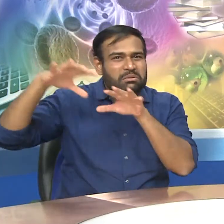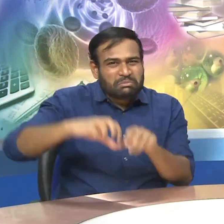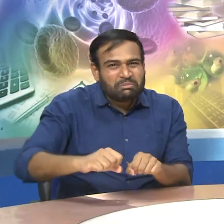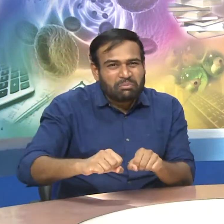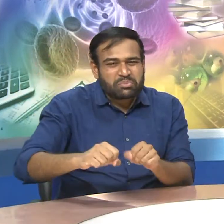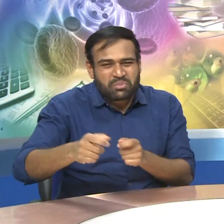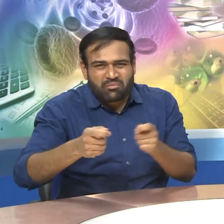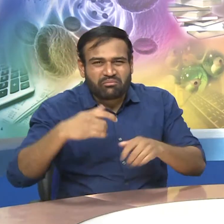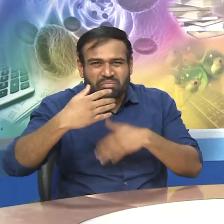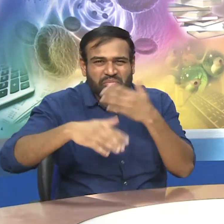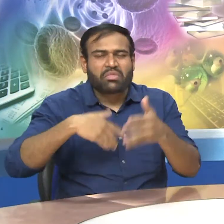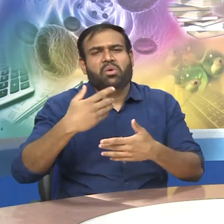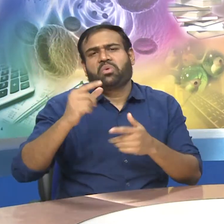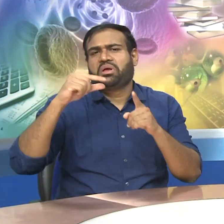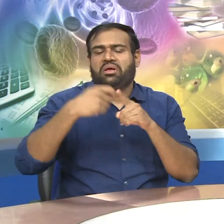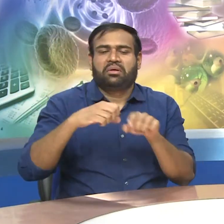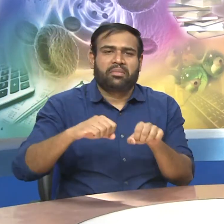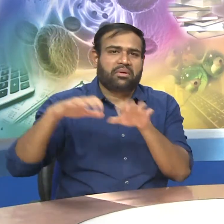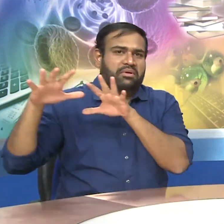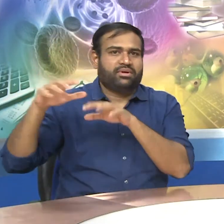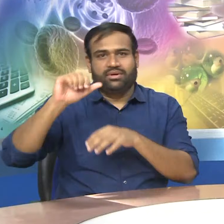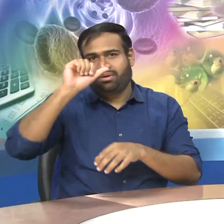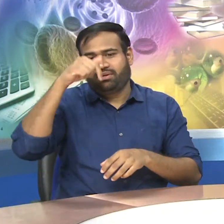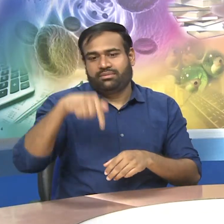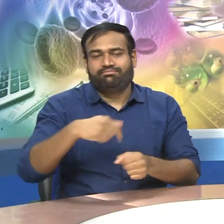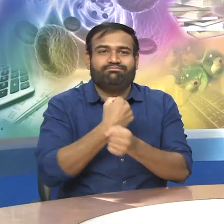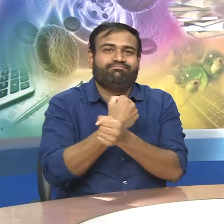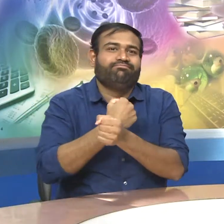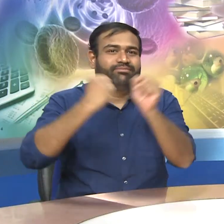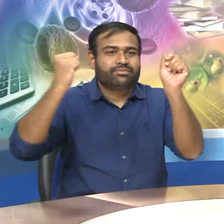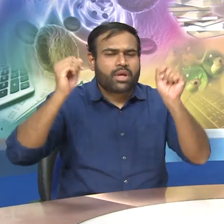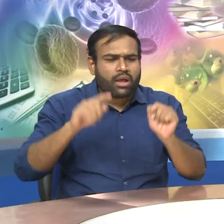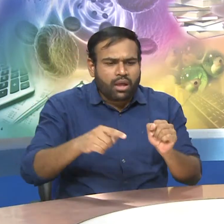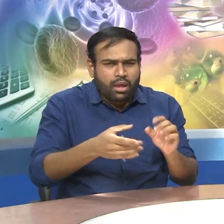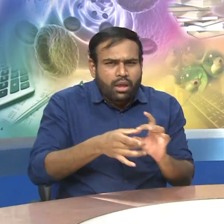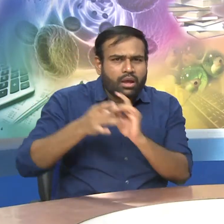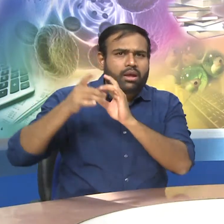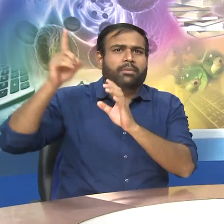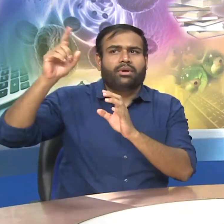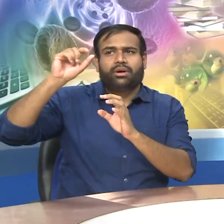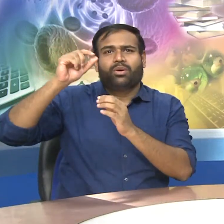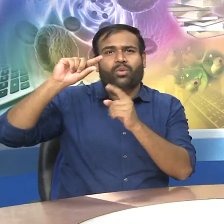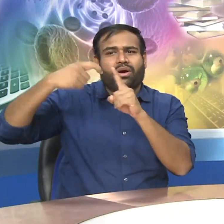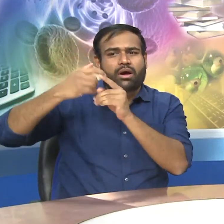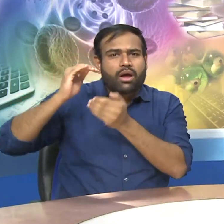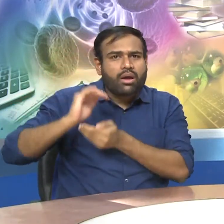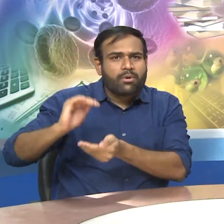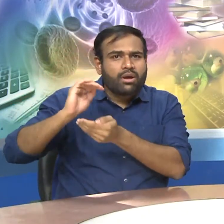a citizen of mixed Indian and through the parental line